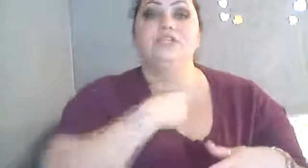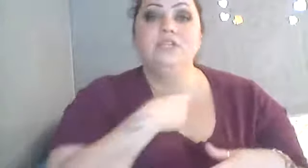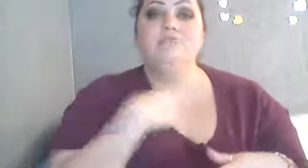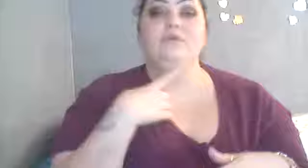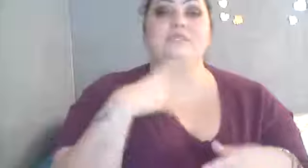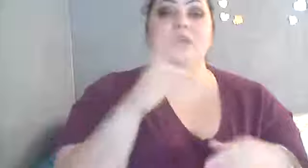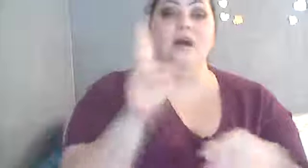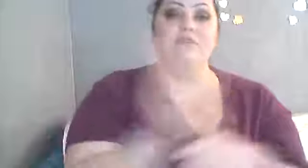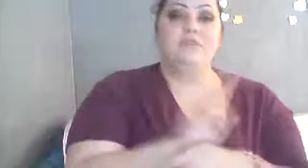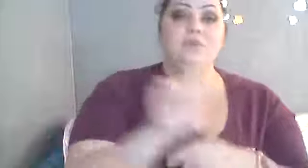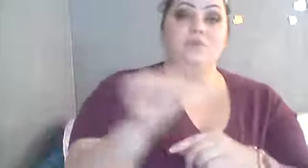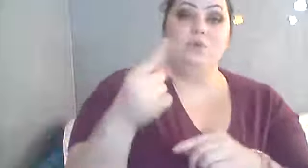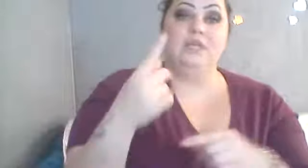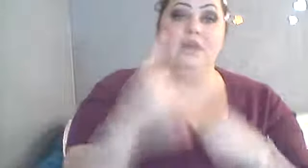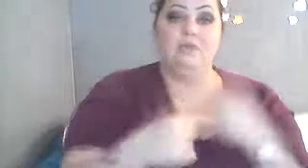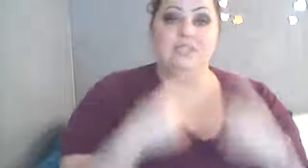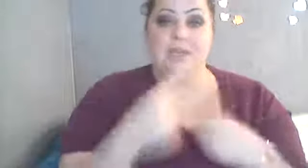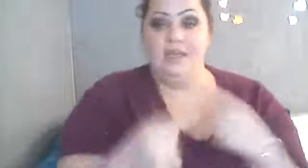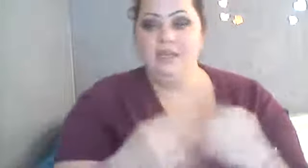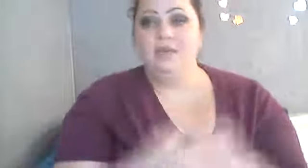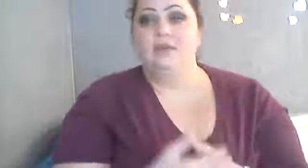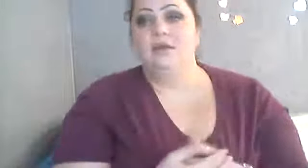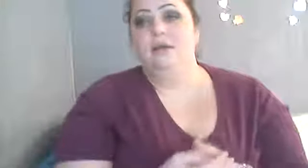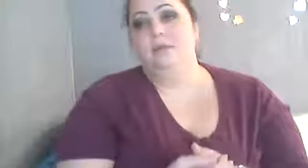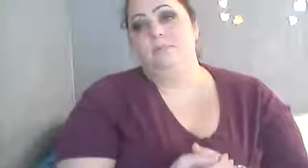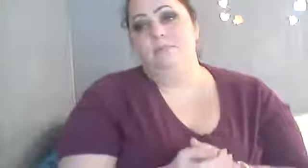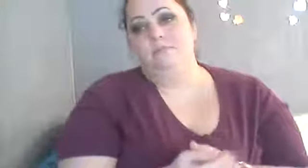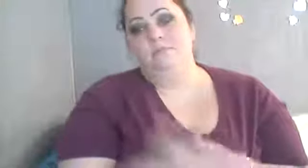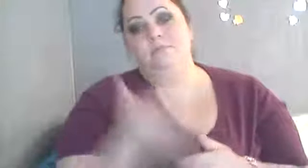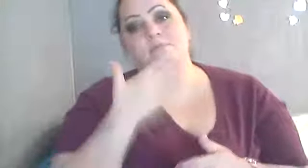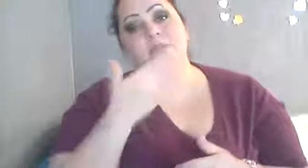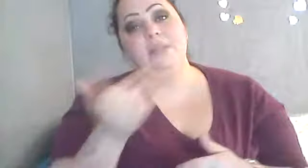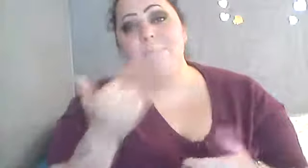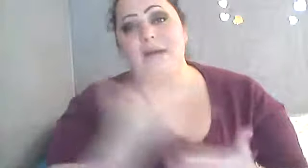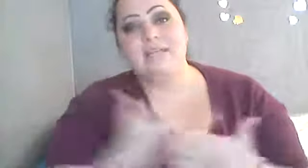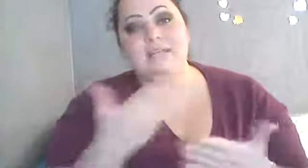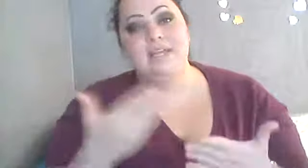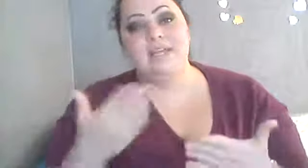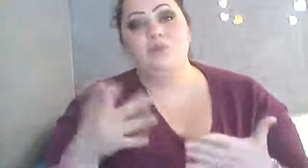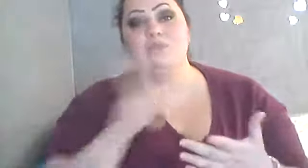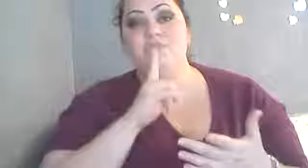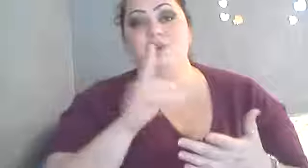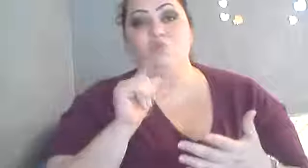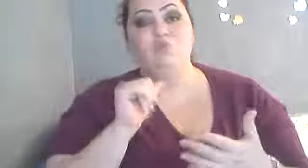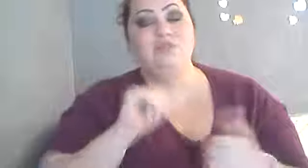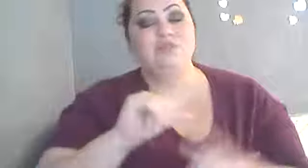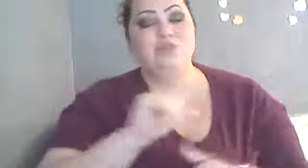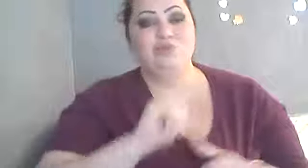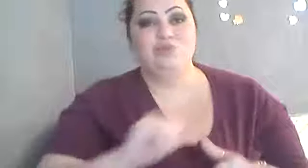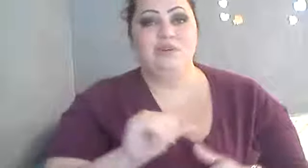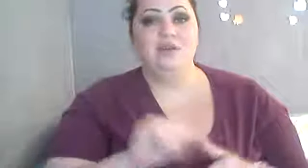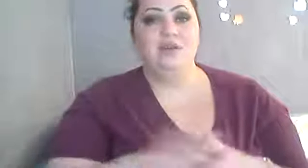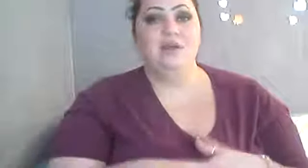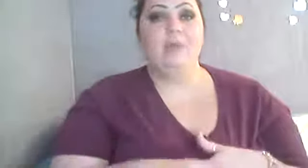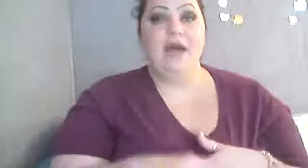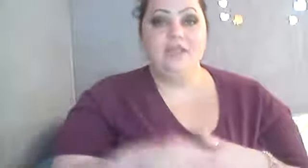our voices off and use only our sign. But the best thing is going to be a real social. But I do